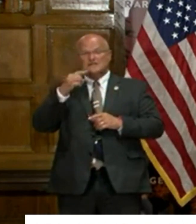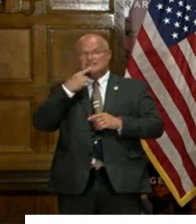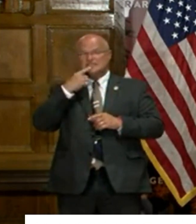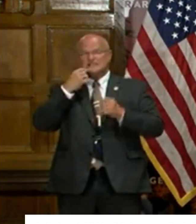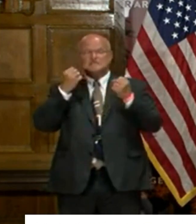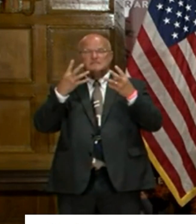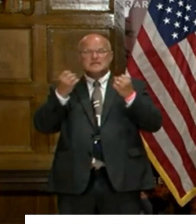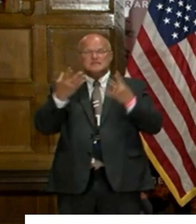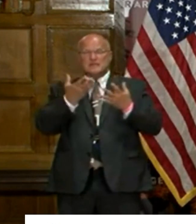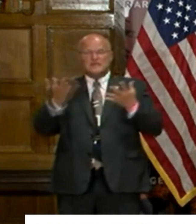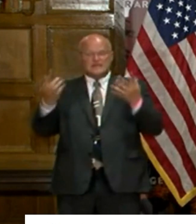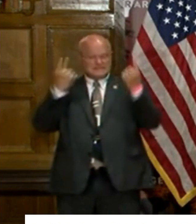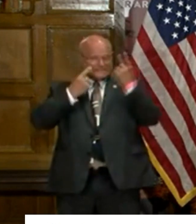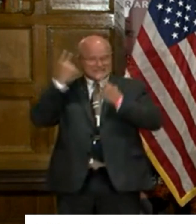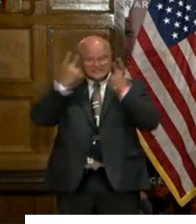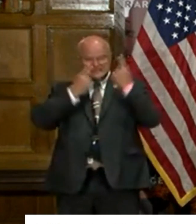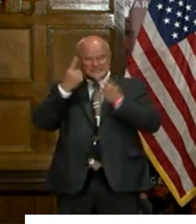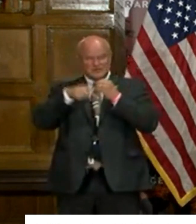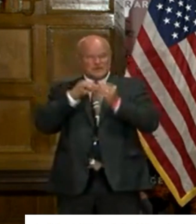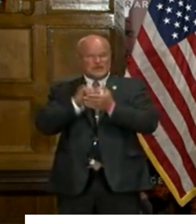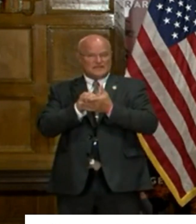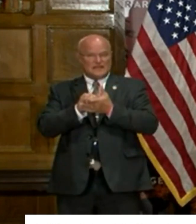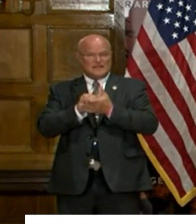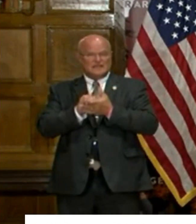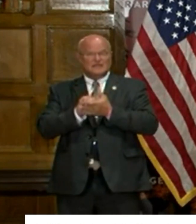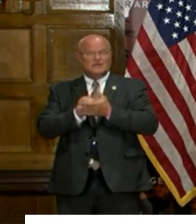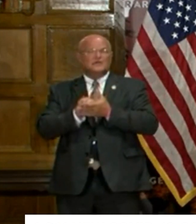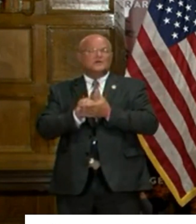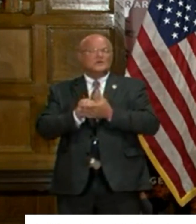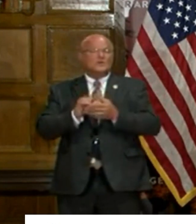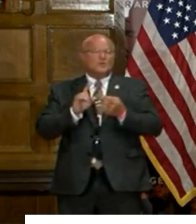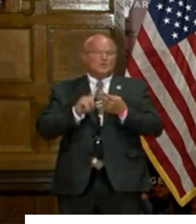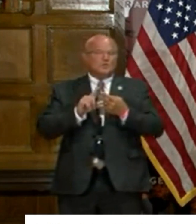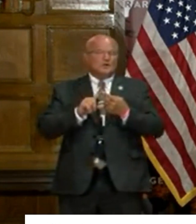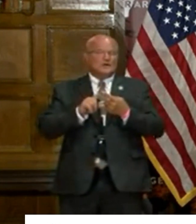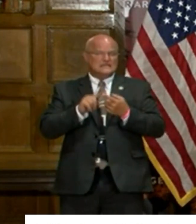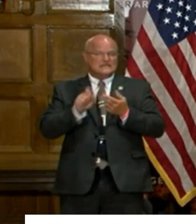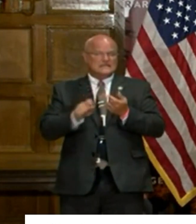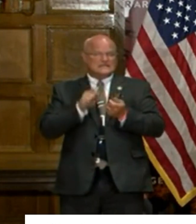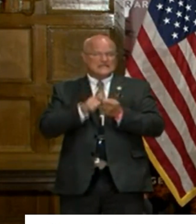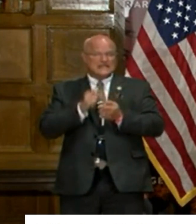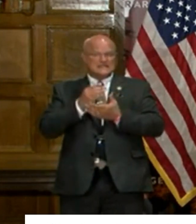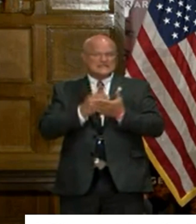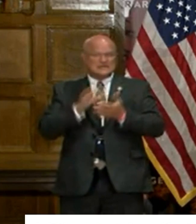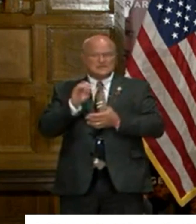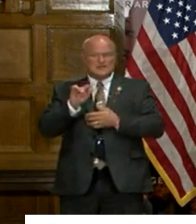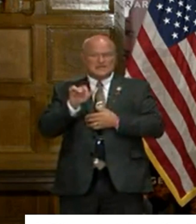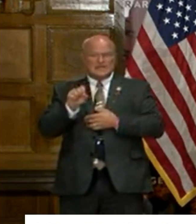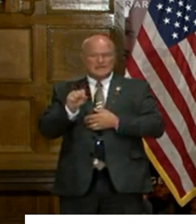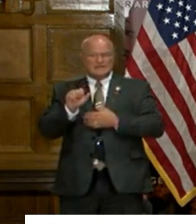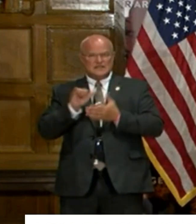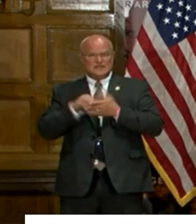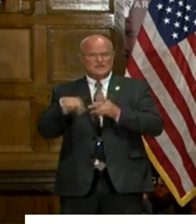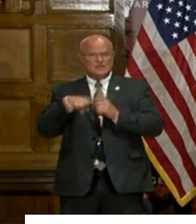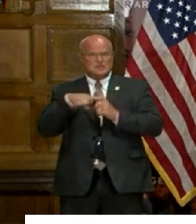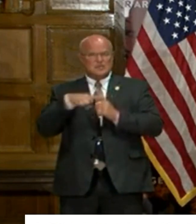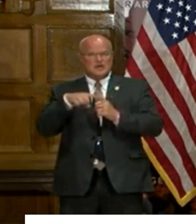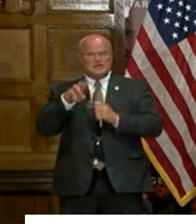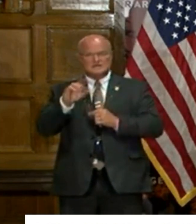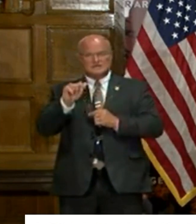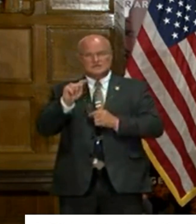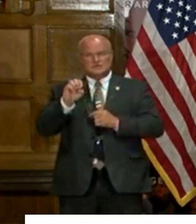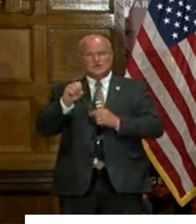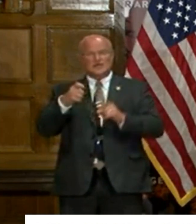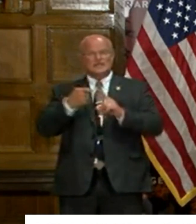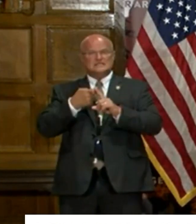lot of factors to consider in that, one of them being in some of the counties, those are positivity rates that